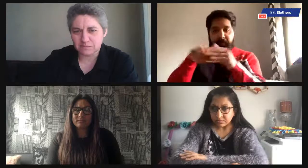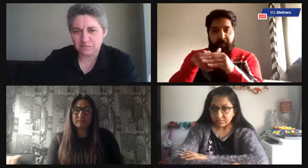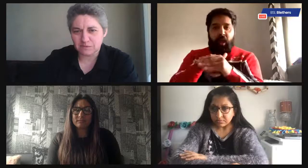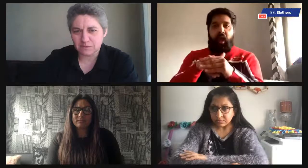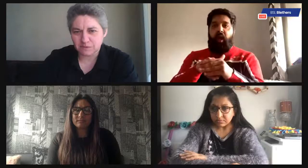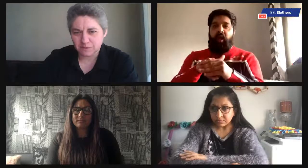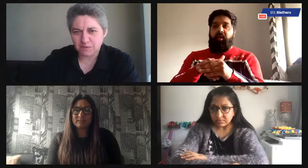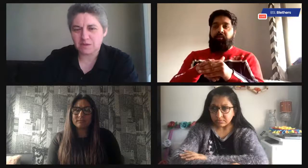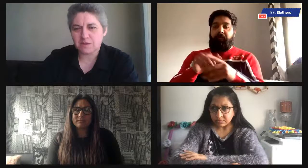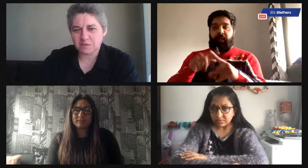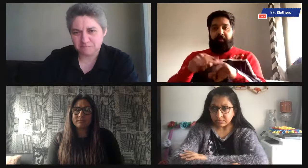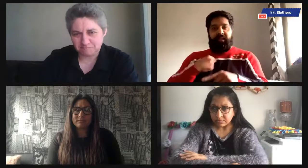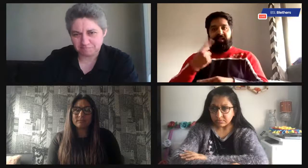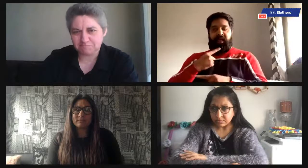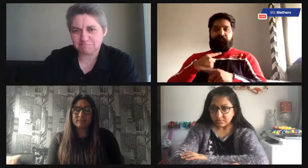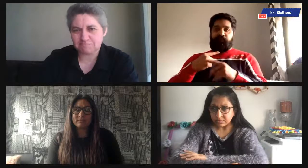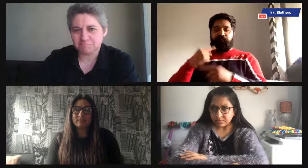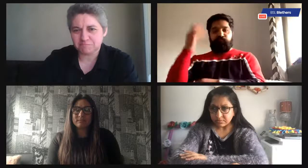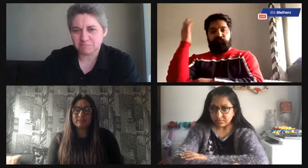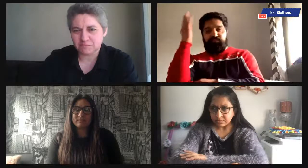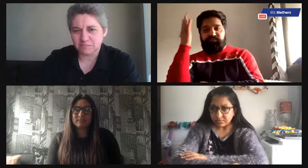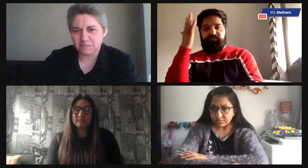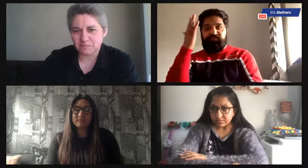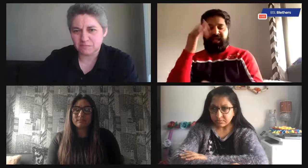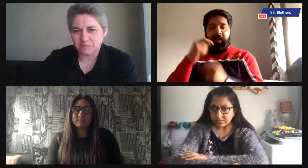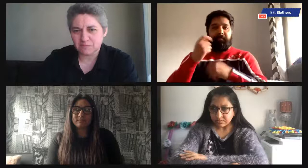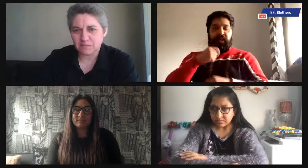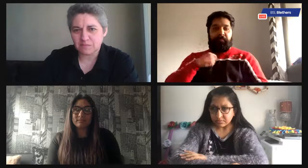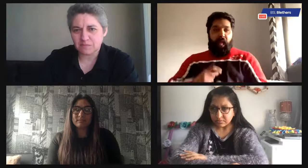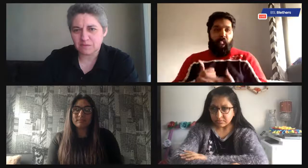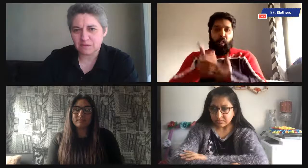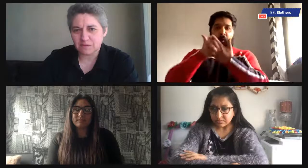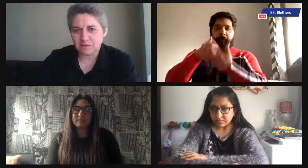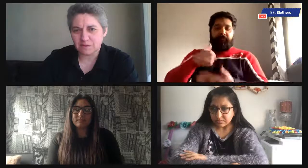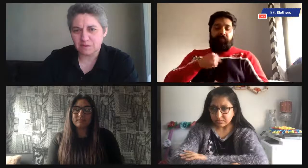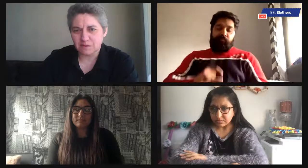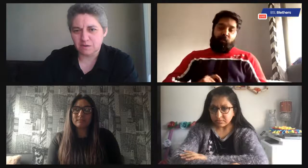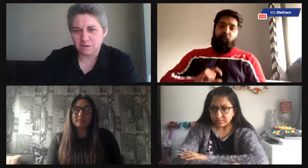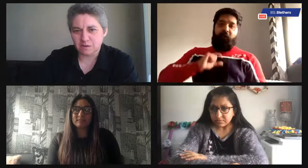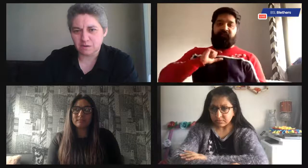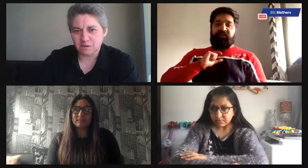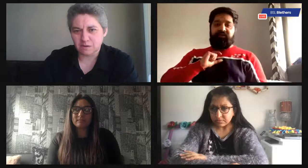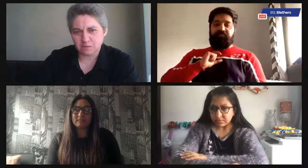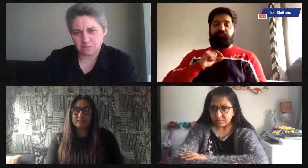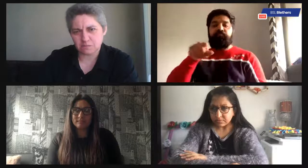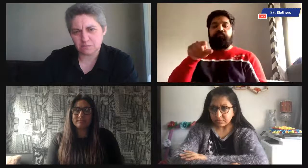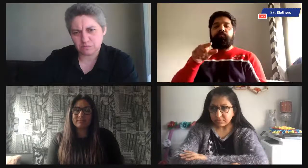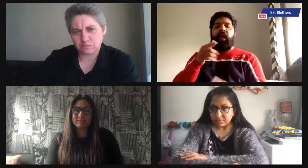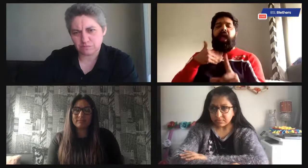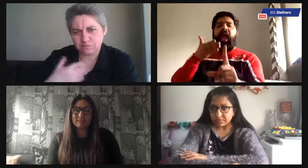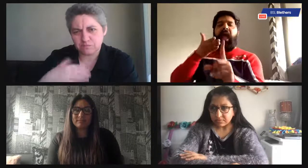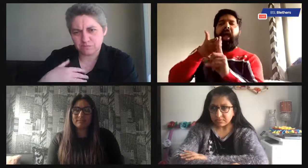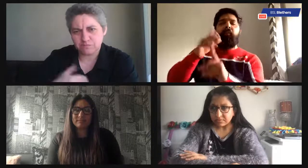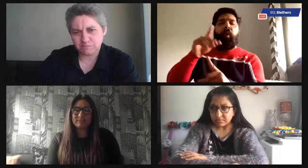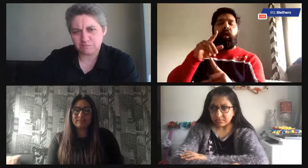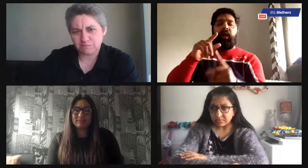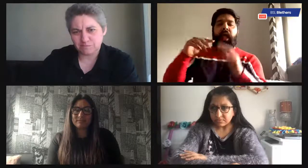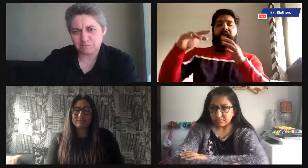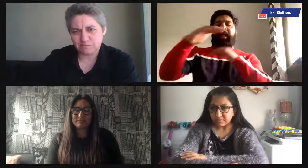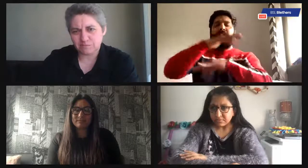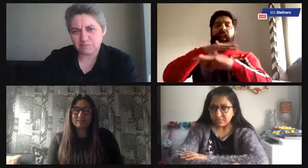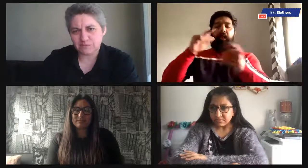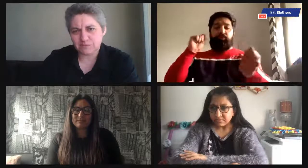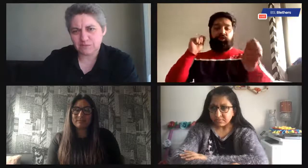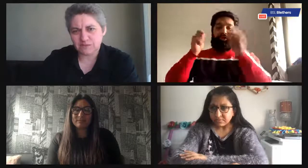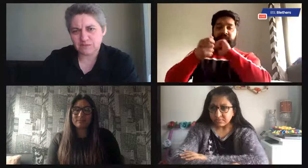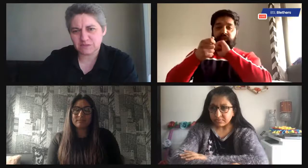me. But eventually, when I started to meet people and meet the members, I would go up and make speeches, and that gave